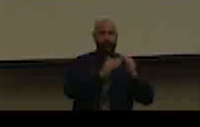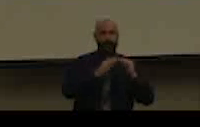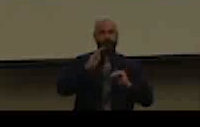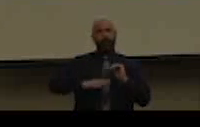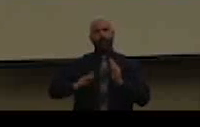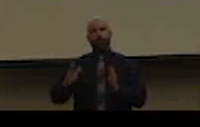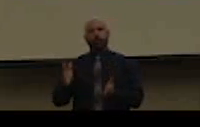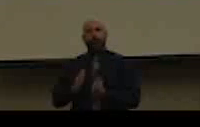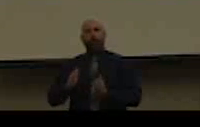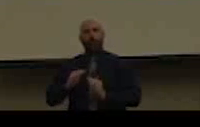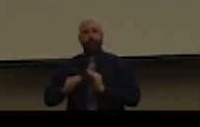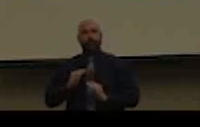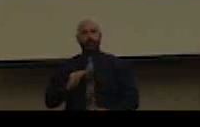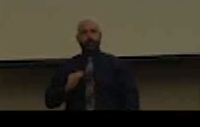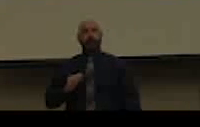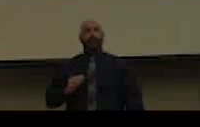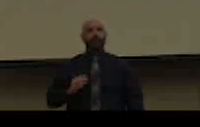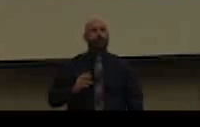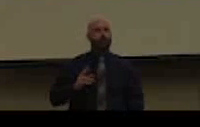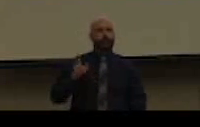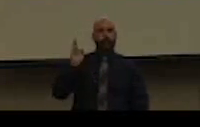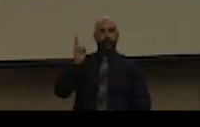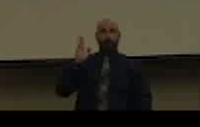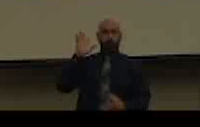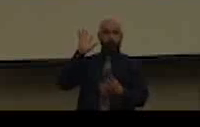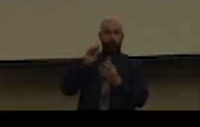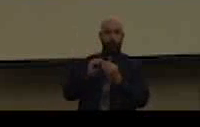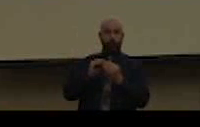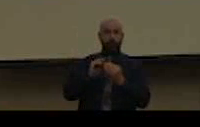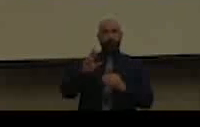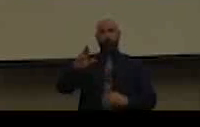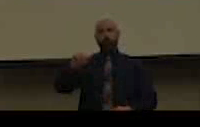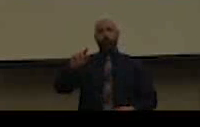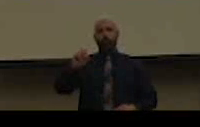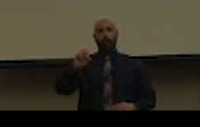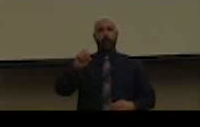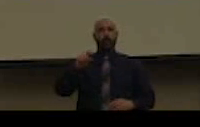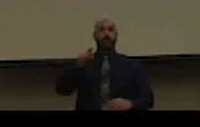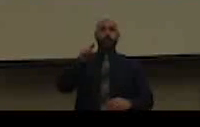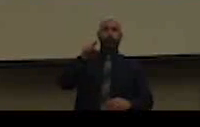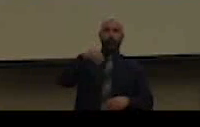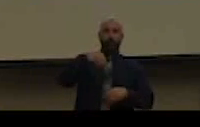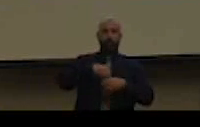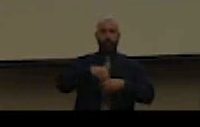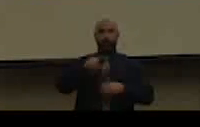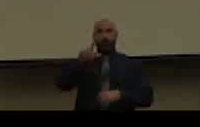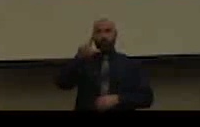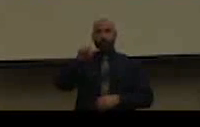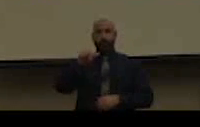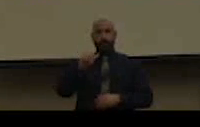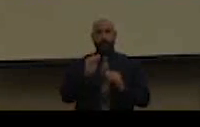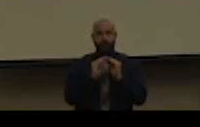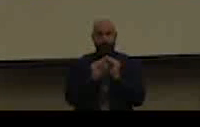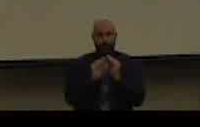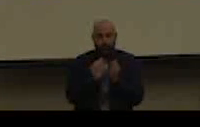historically, at the rates we were before, if you were in a small town in Louisiana, we were probably somewhere around the 22nd percentile. We were actually pretty close to